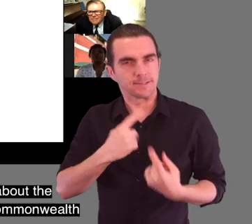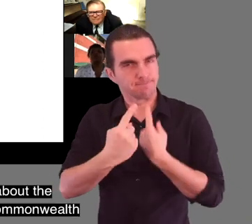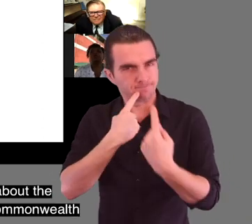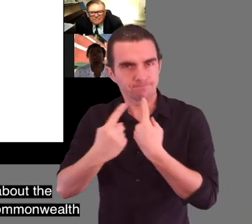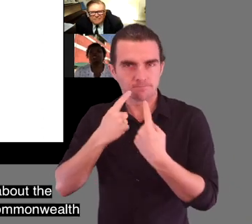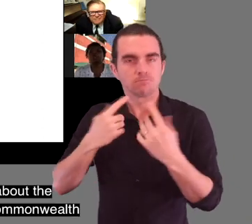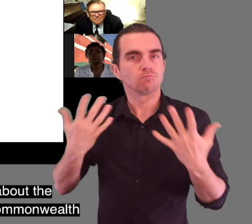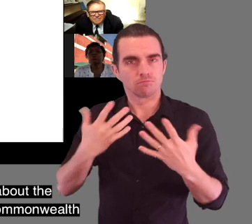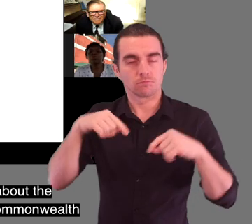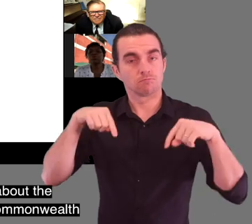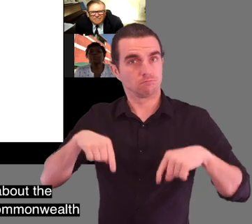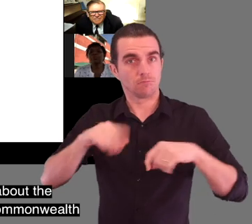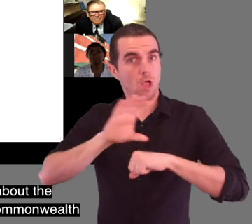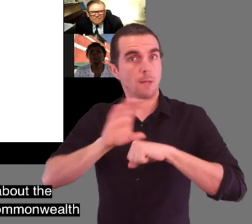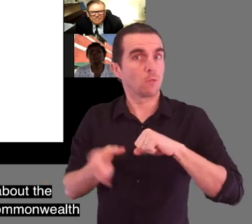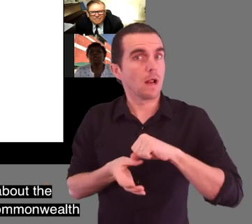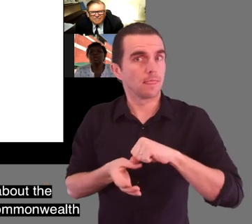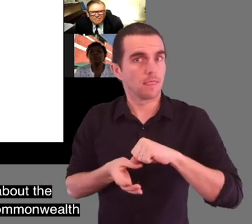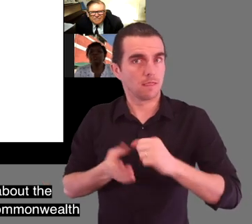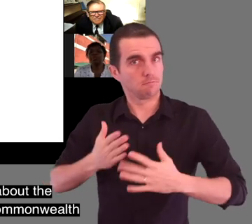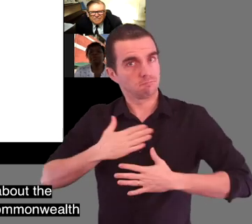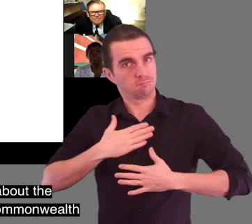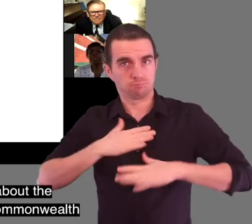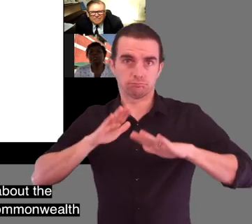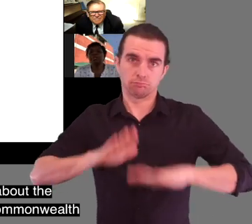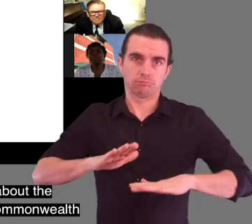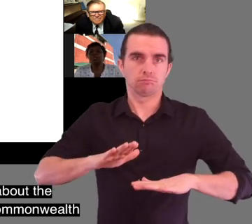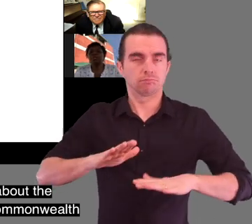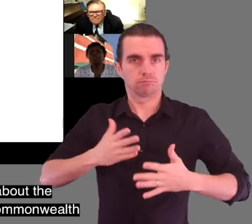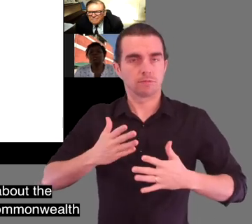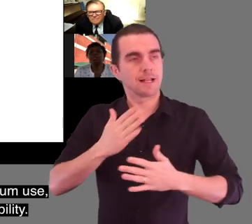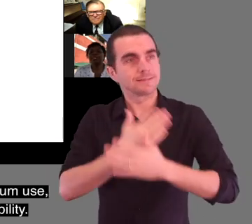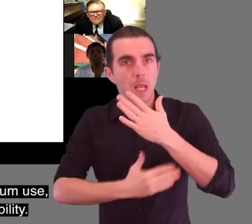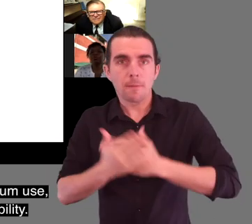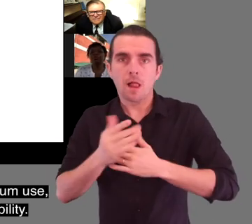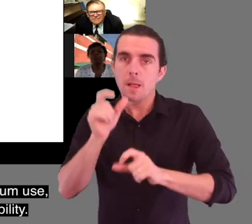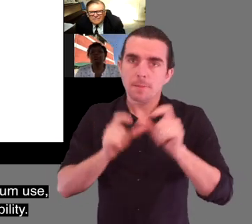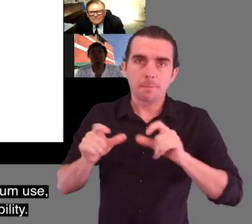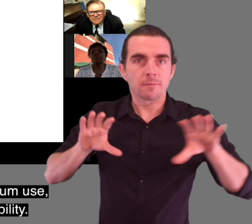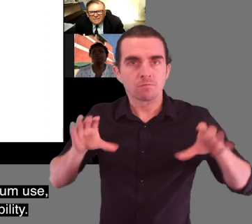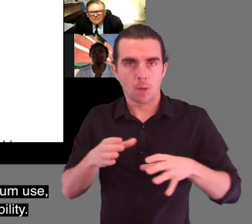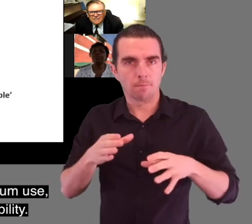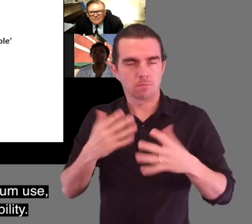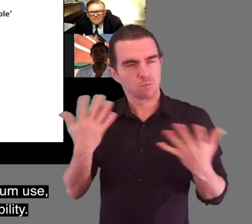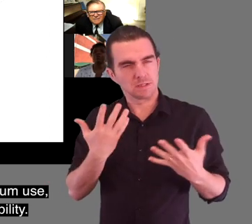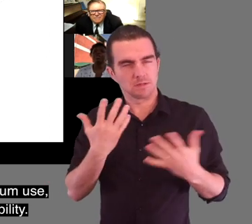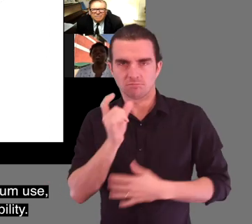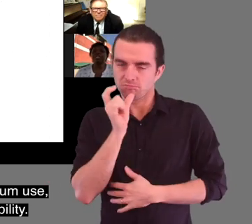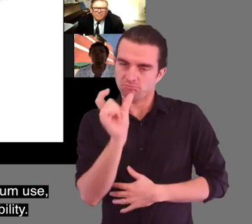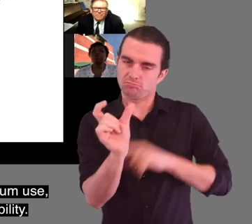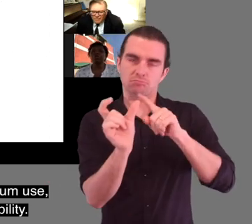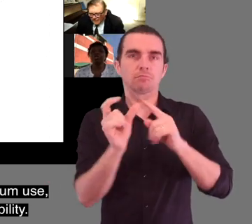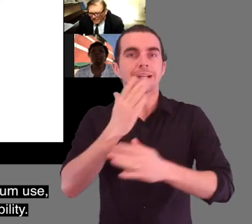I will also want to talk about the language that we as the Commonwealth Disabled People Forum use with